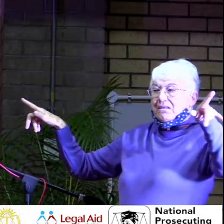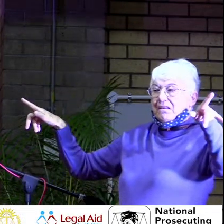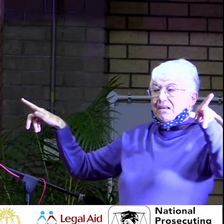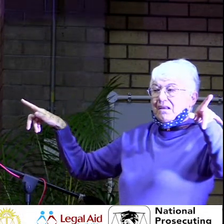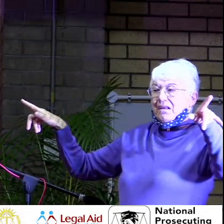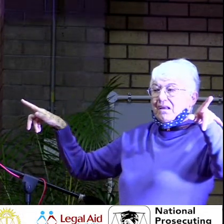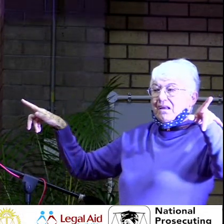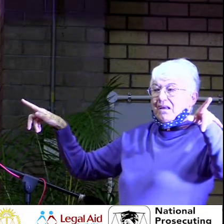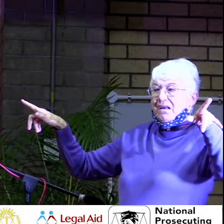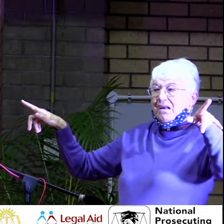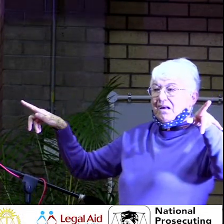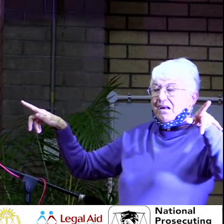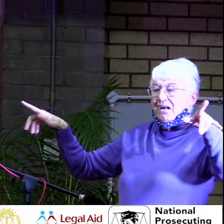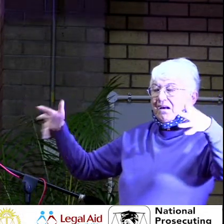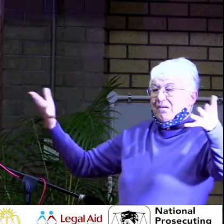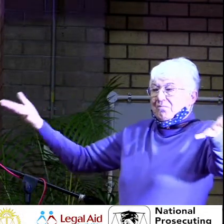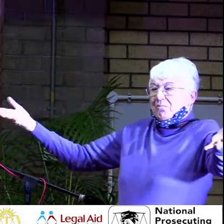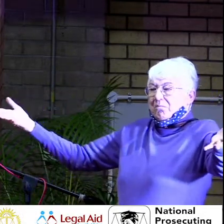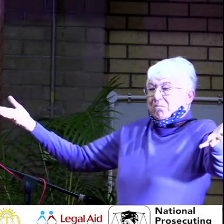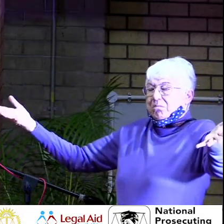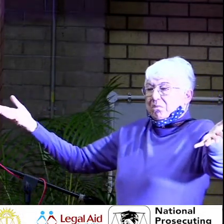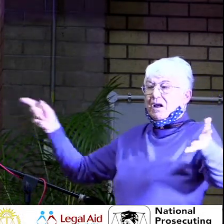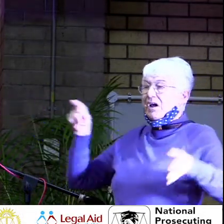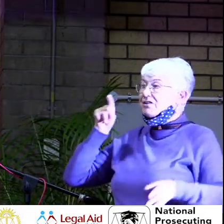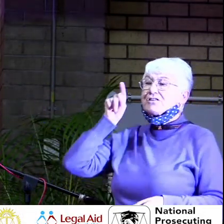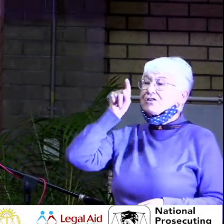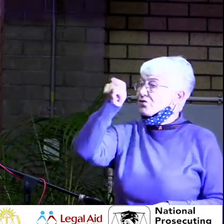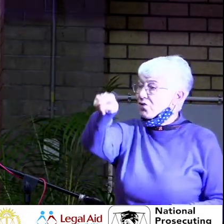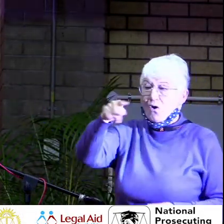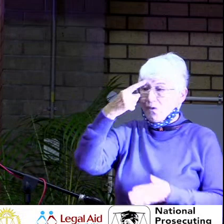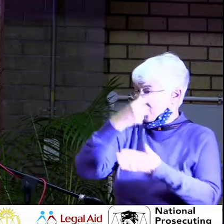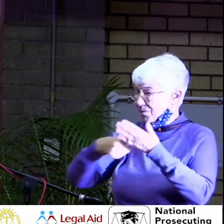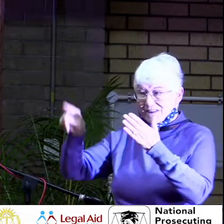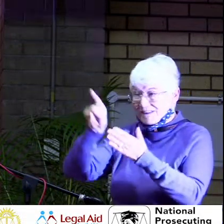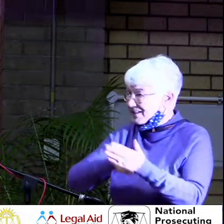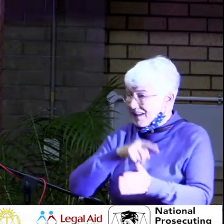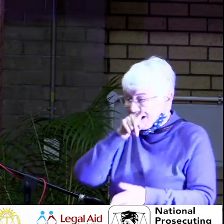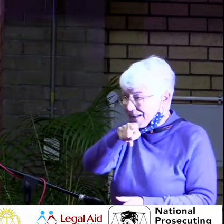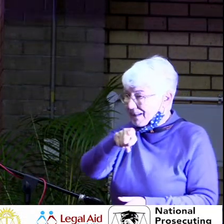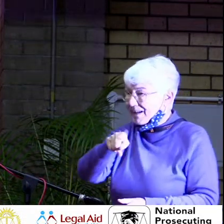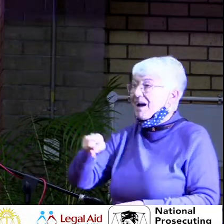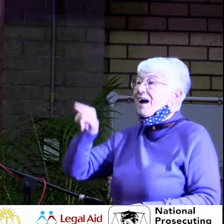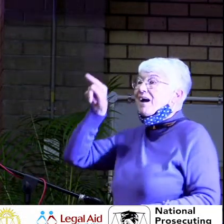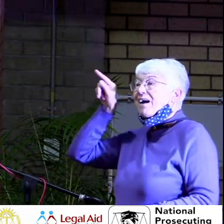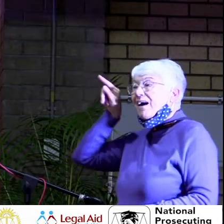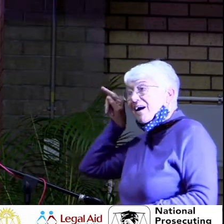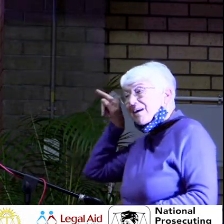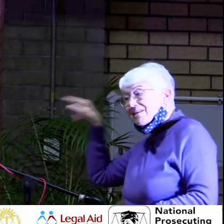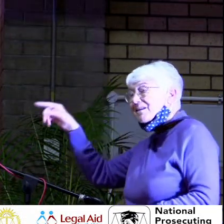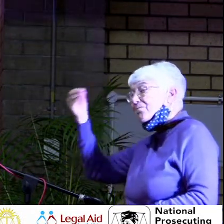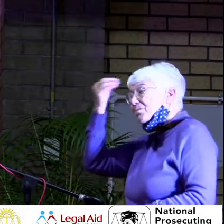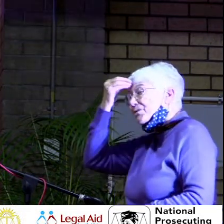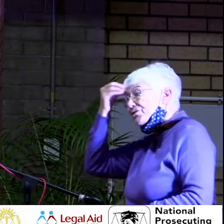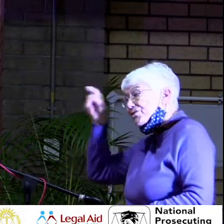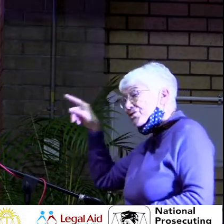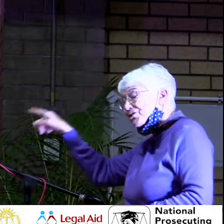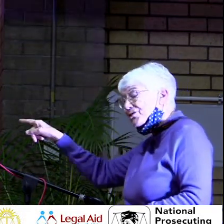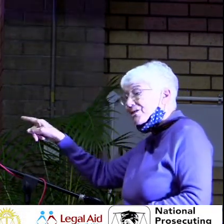behind. You know, why must that person suffer? So we urge SAPS. In fact, it is like a violation